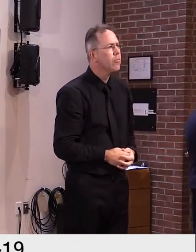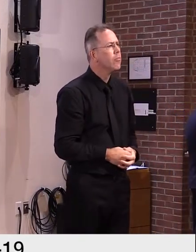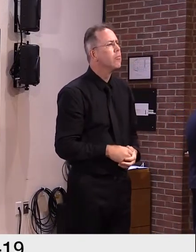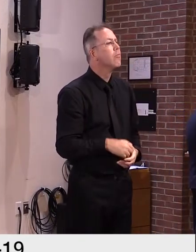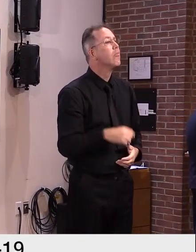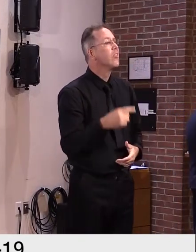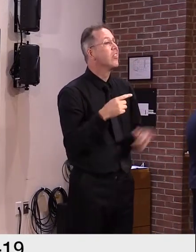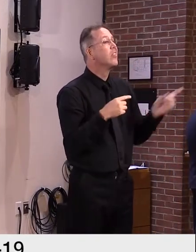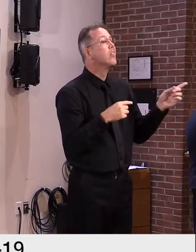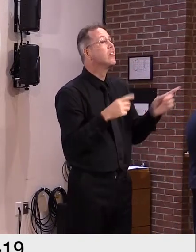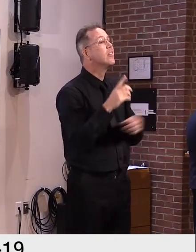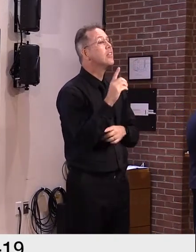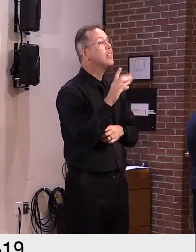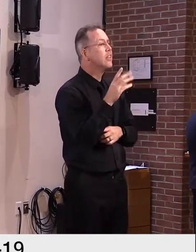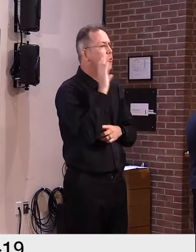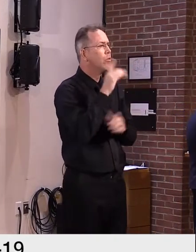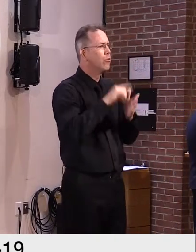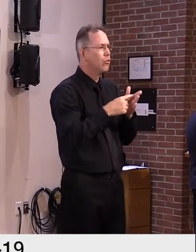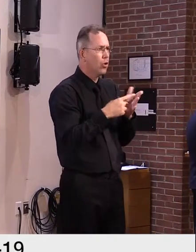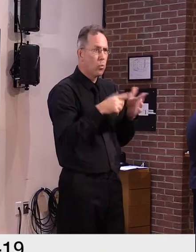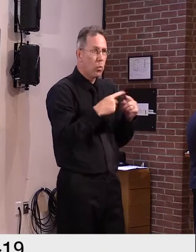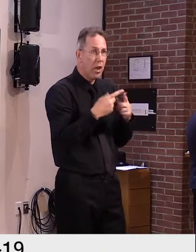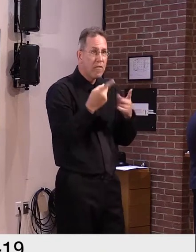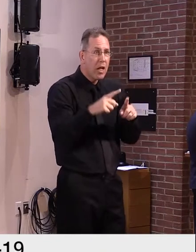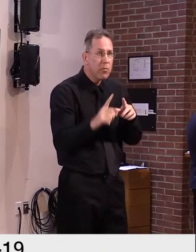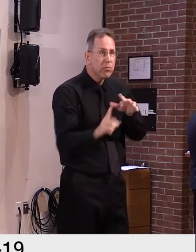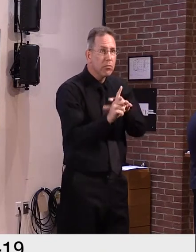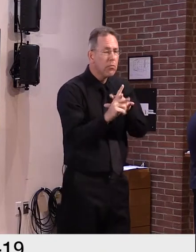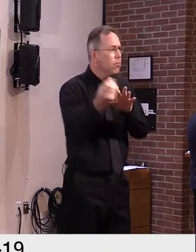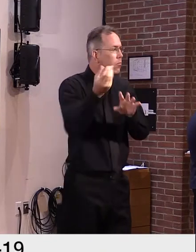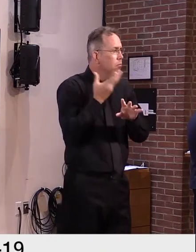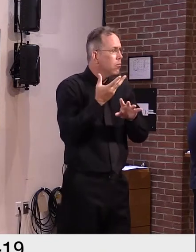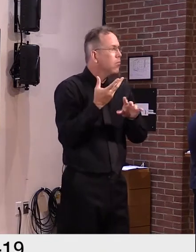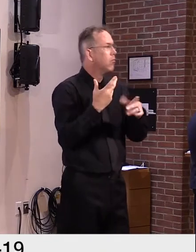we know about the first case. So you can rest assured that